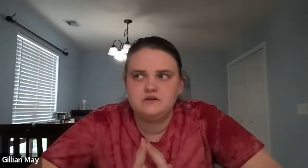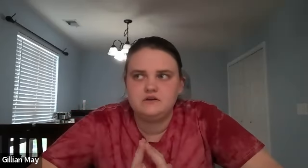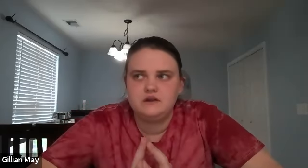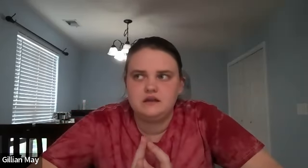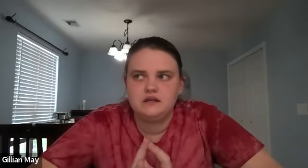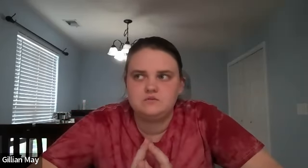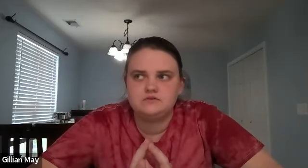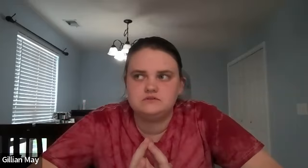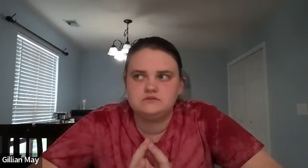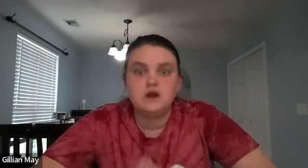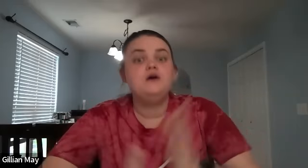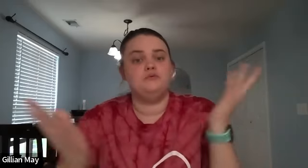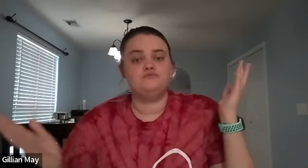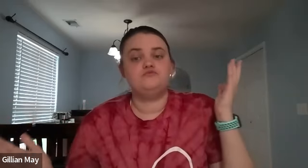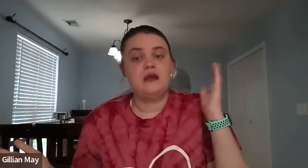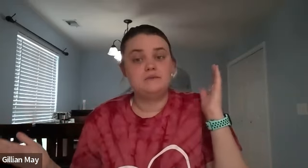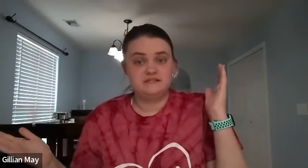other animals? Oh, rabbit.